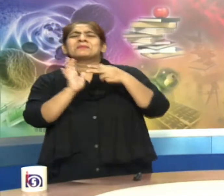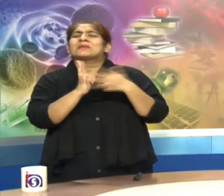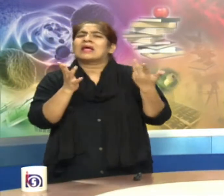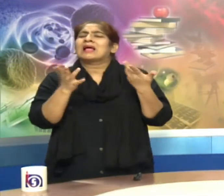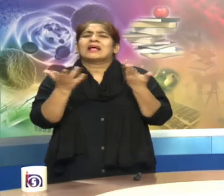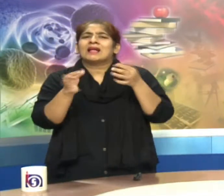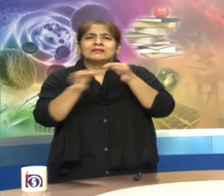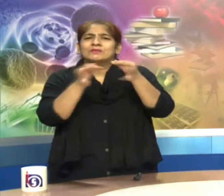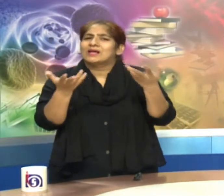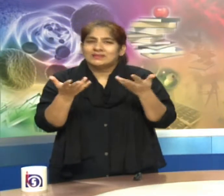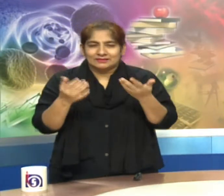promotion?